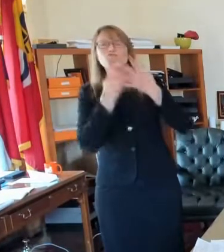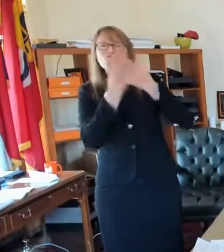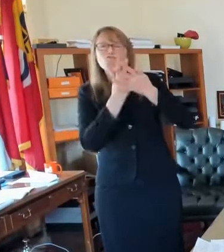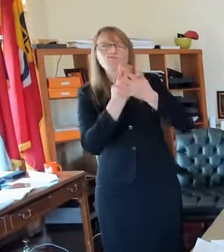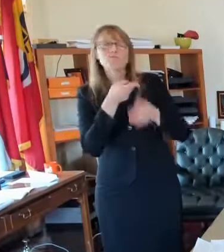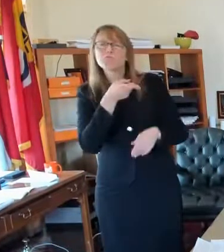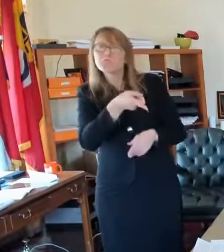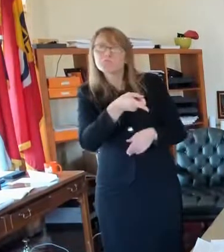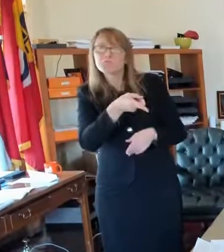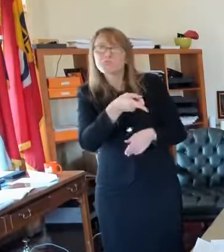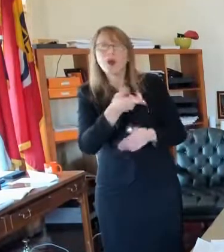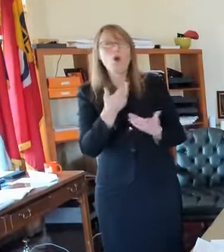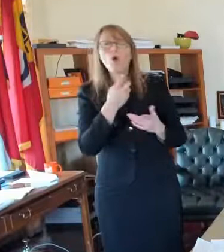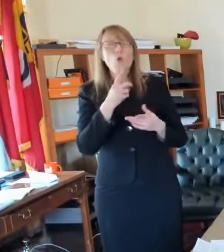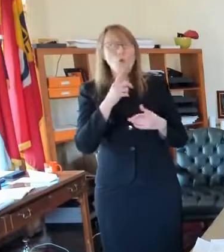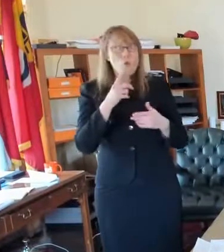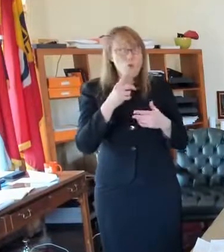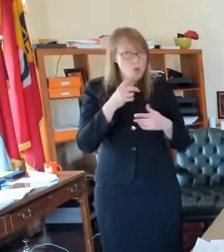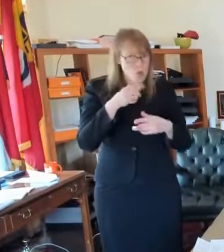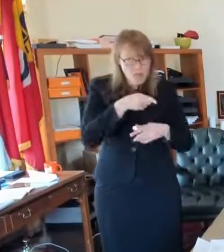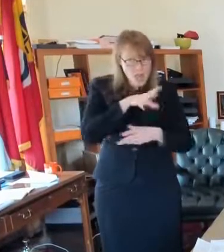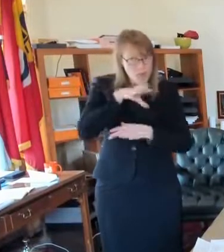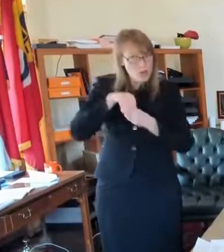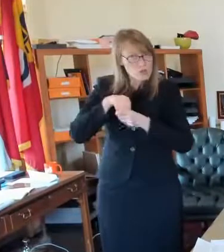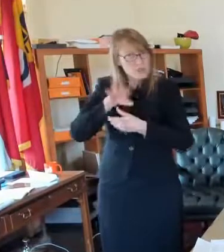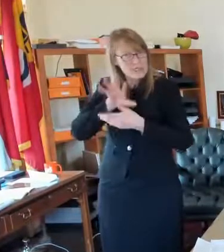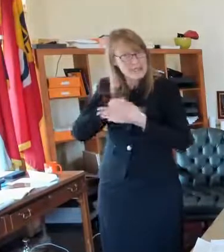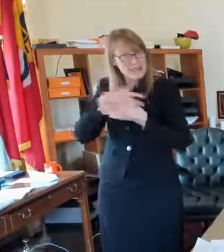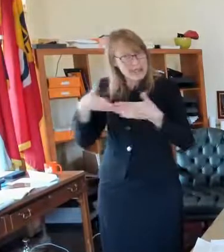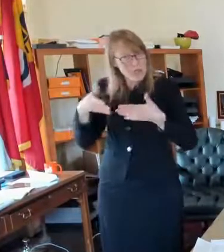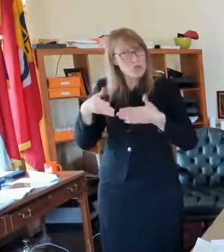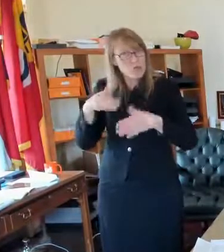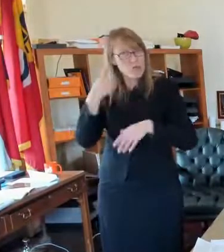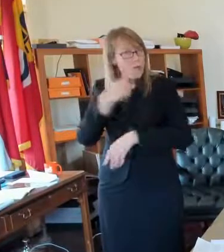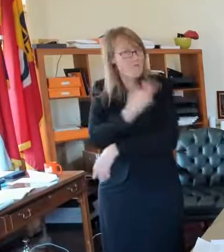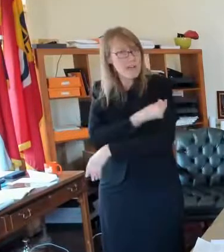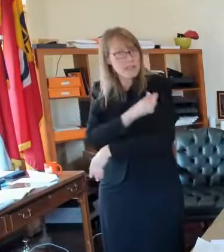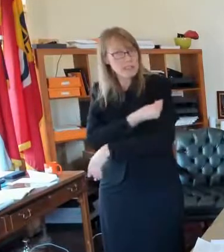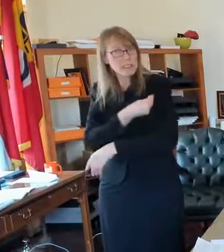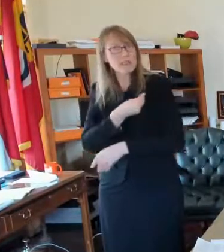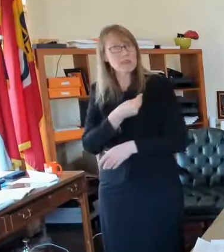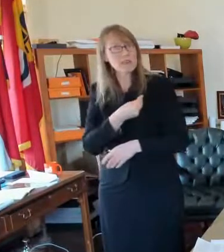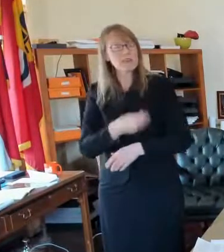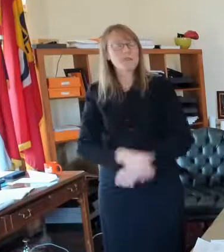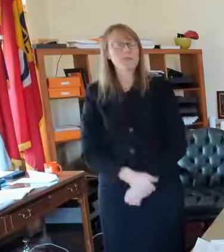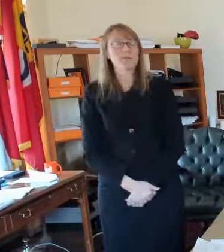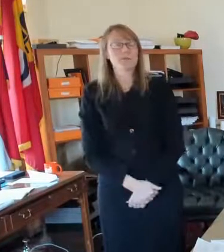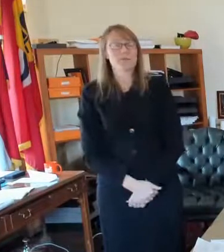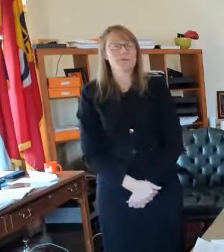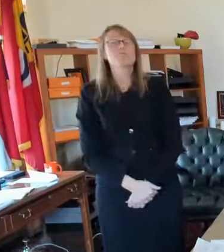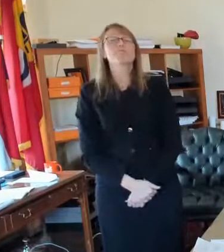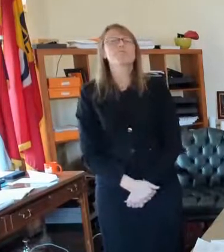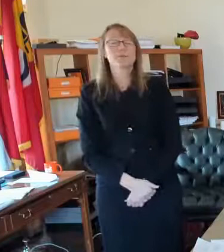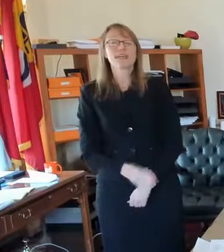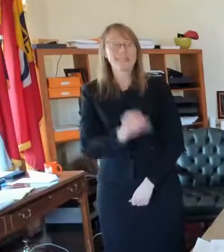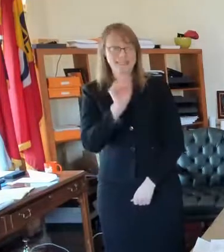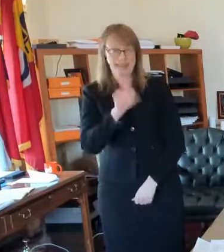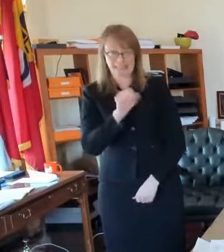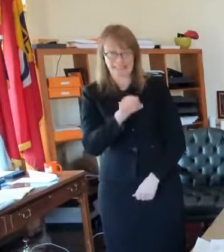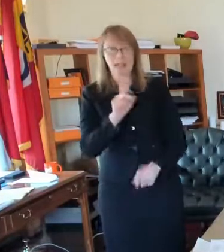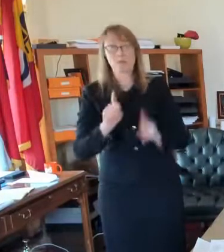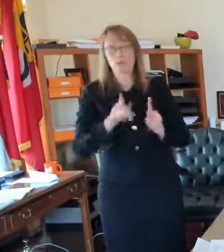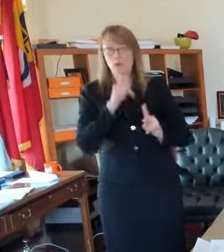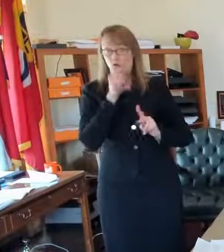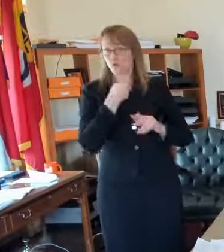They are. The vaccine schedule is comes down from the CDC. And